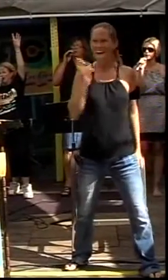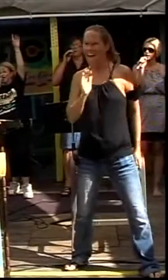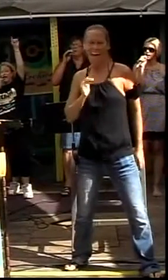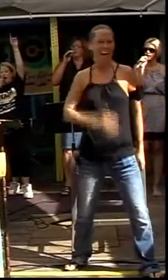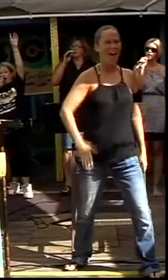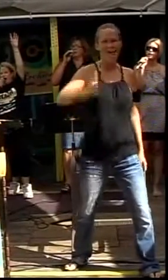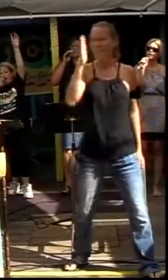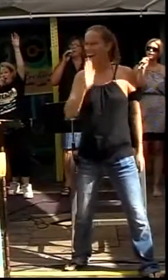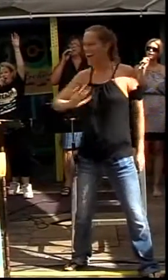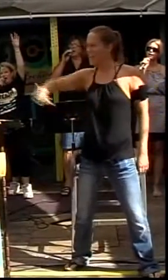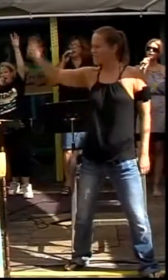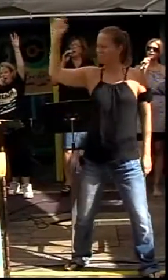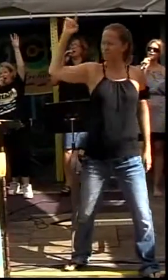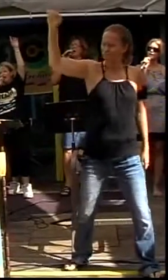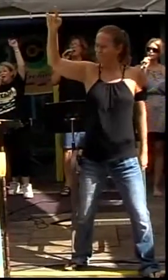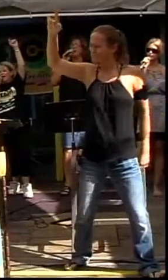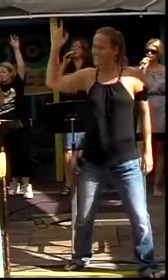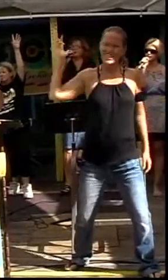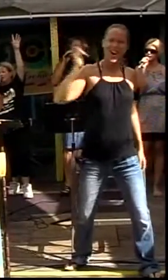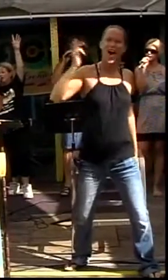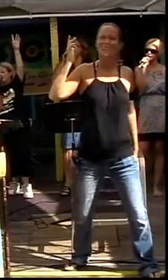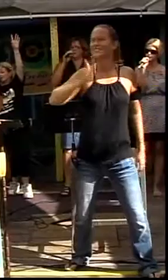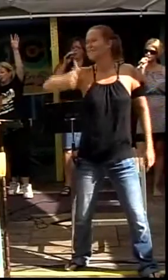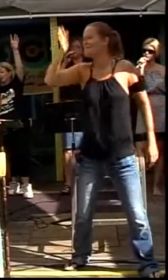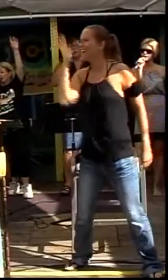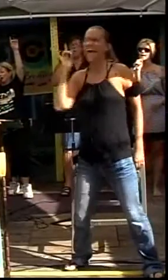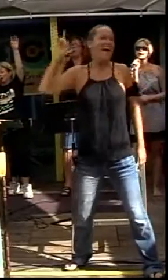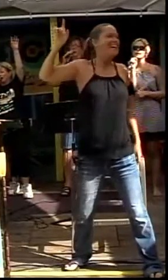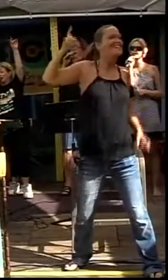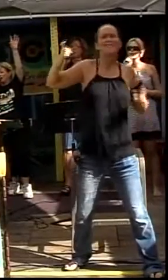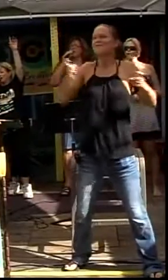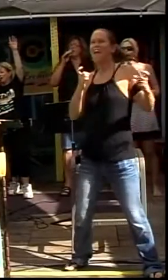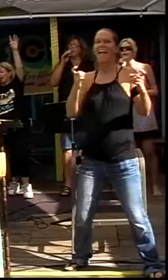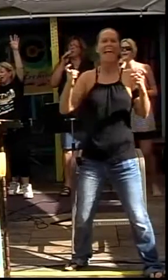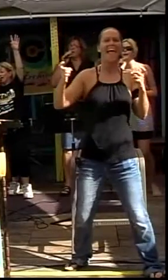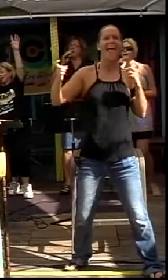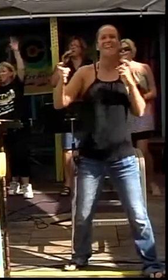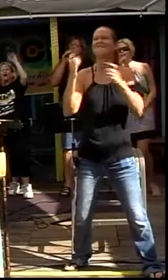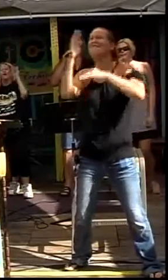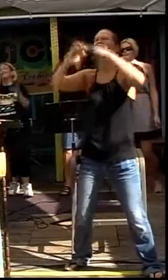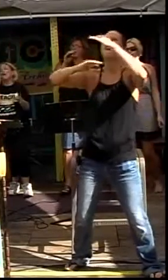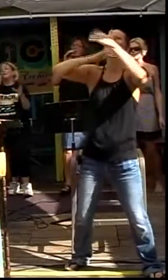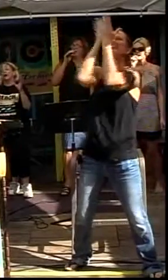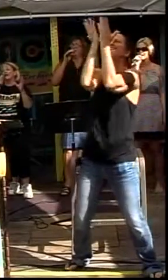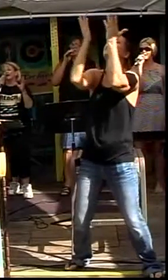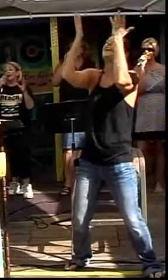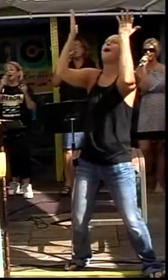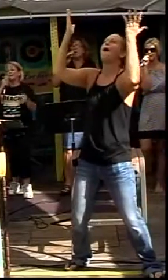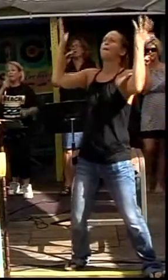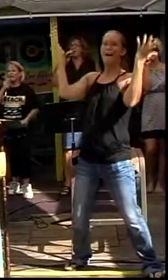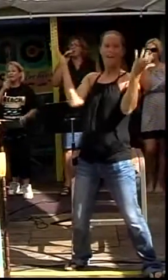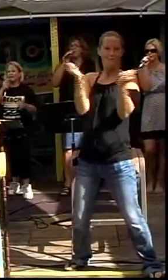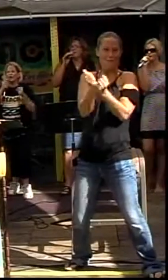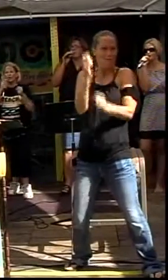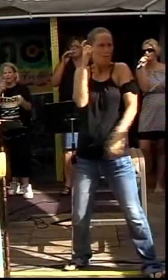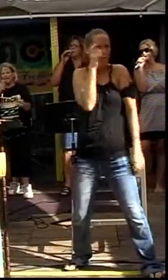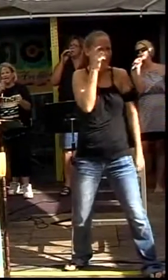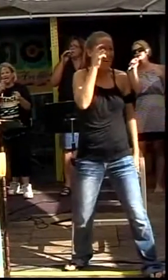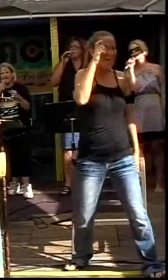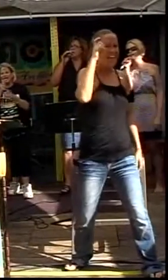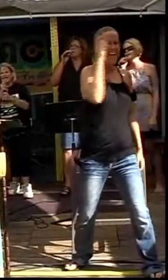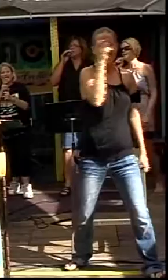God. Our God is an awesome God. He reigns from heaven above